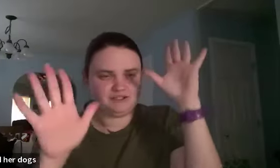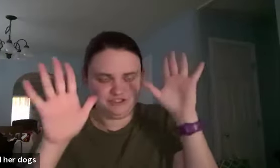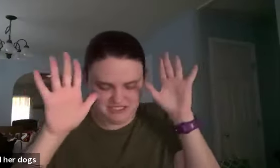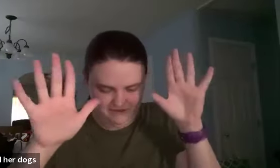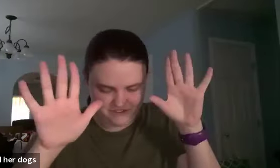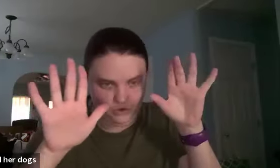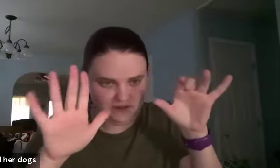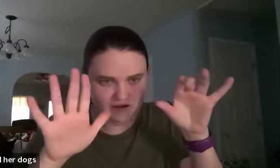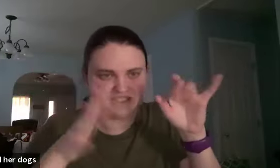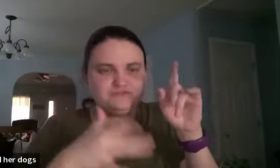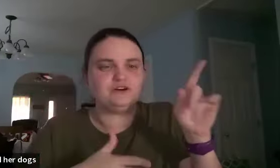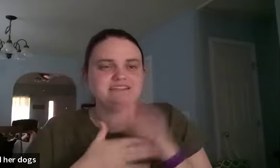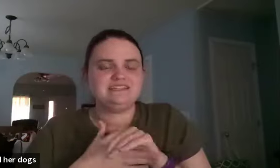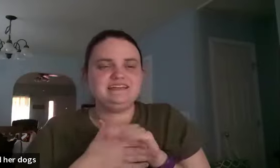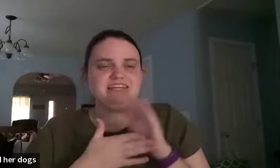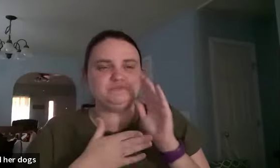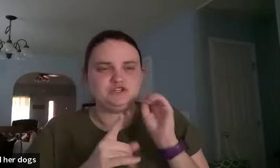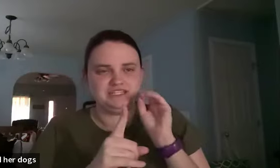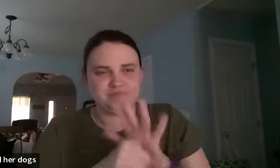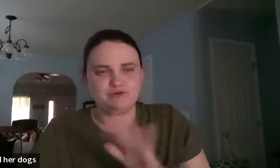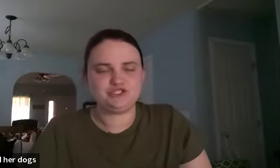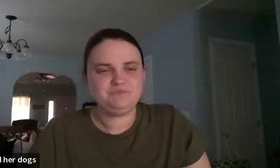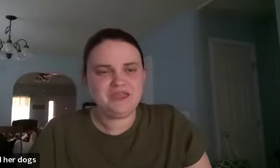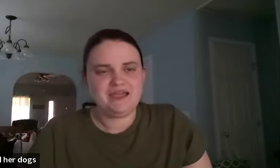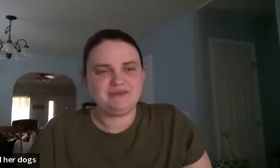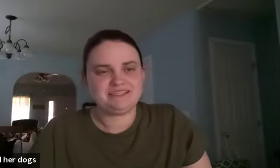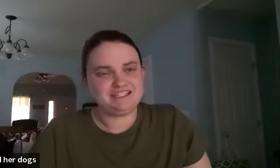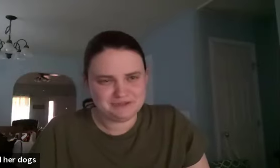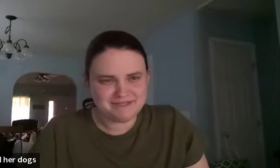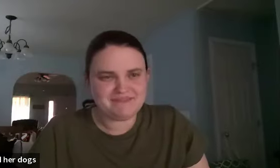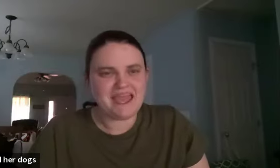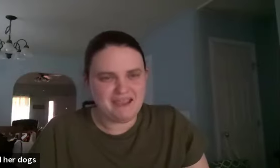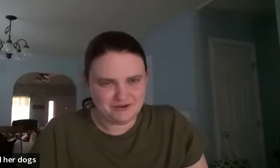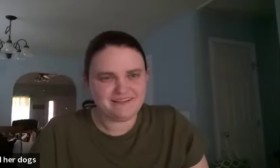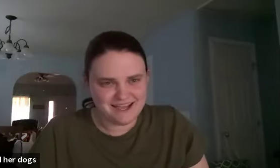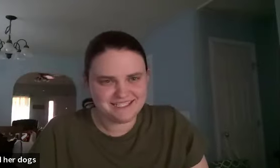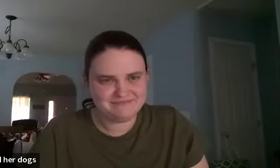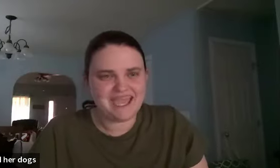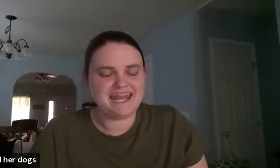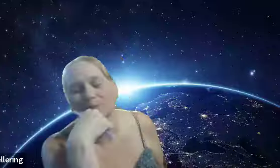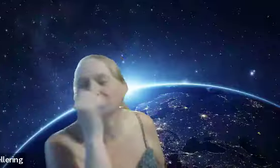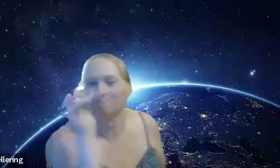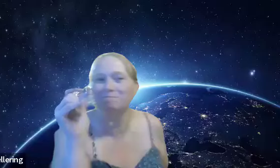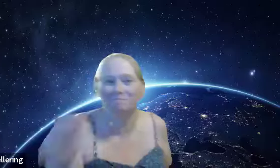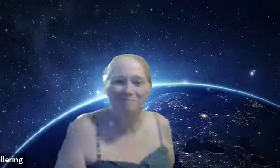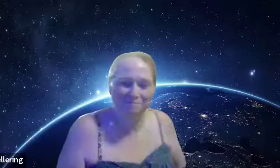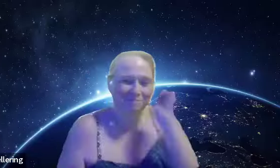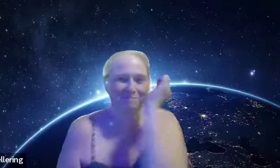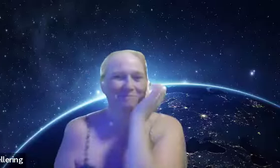gonna just have this whole big practice for y'all to see it. It's more just exposure because I do it every class and I don't want to get called out on it because I've